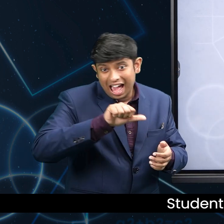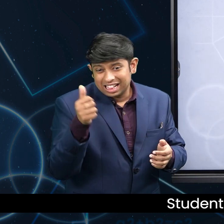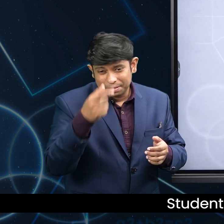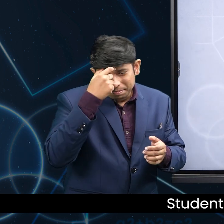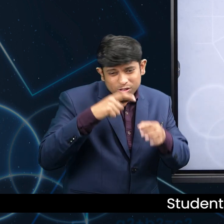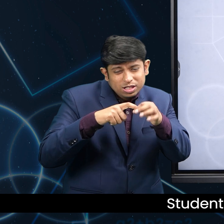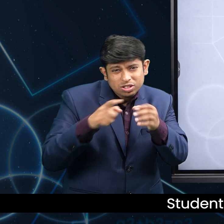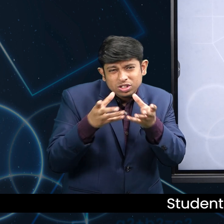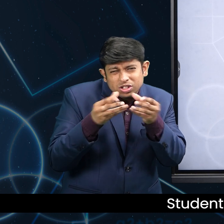problem.